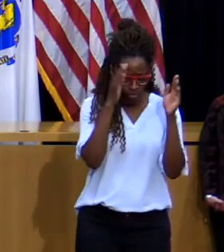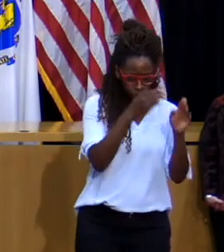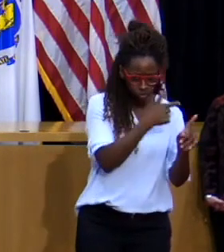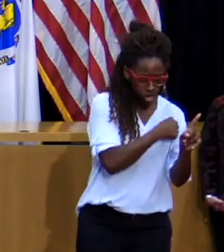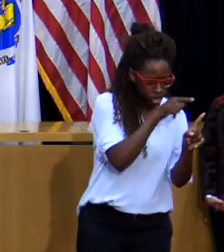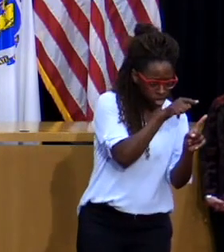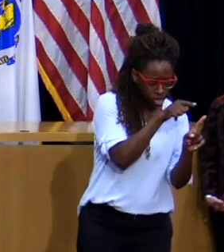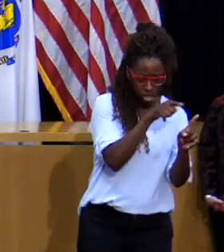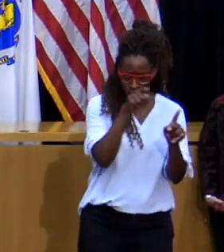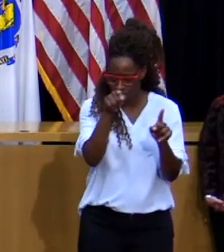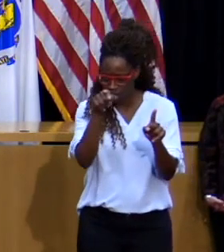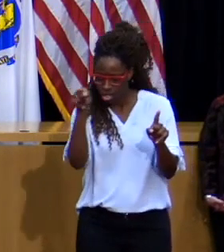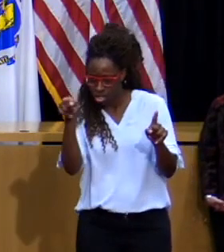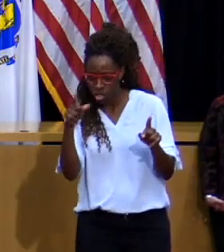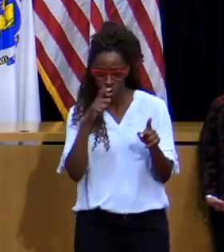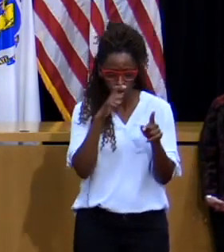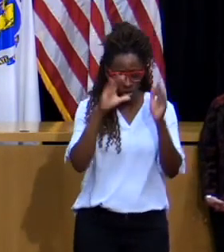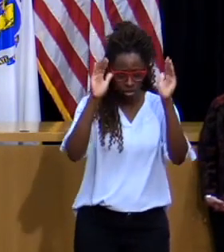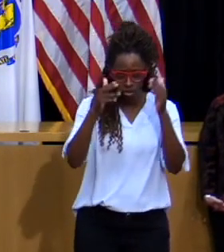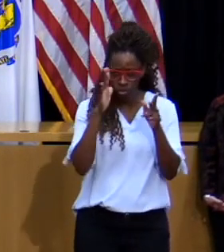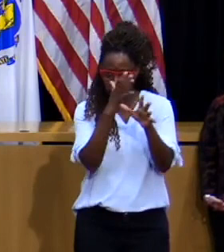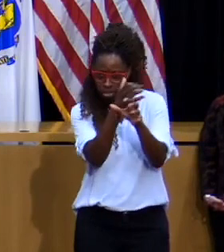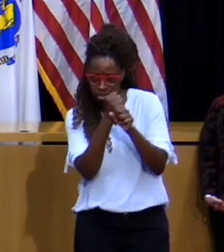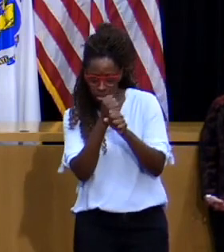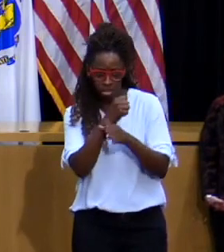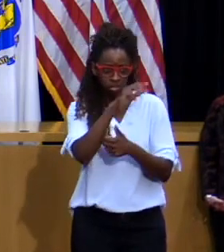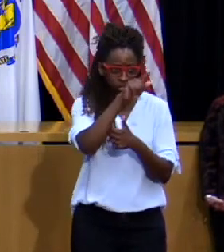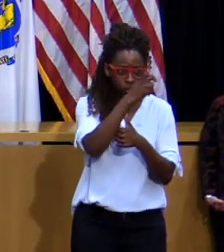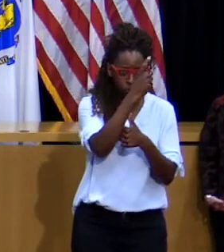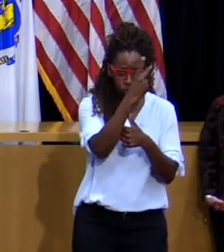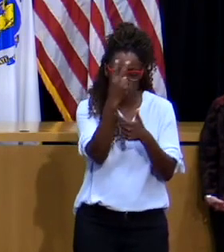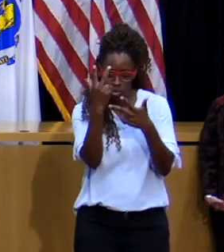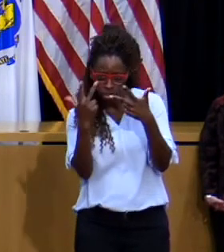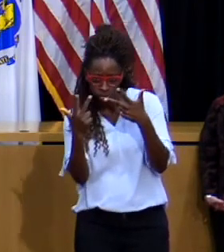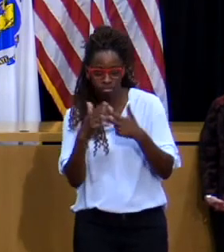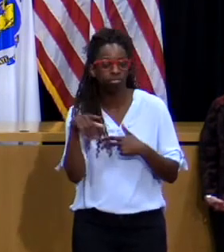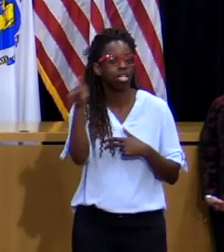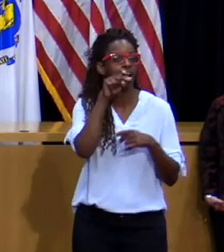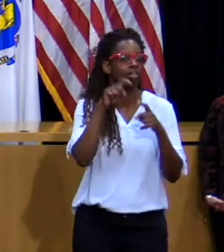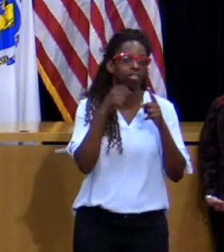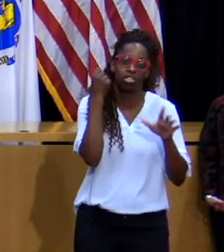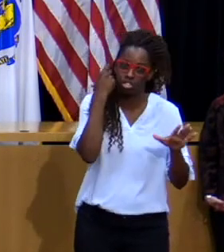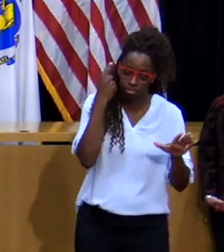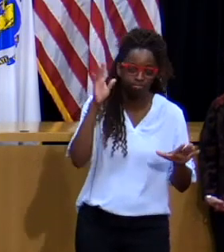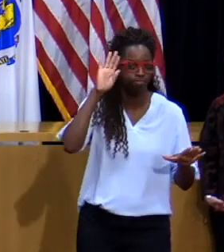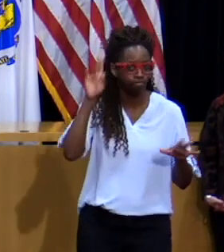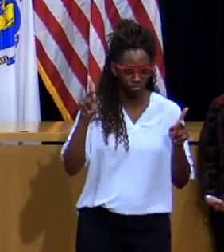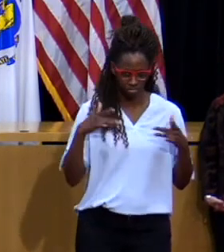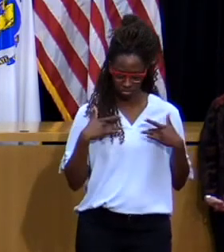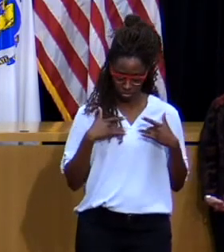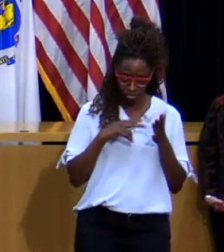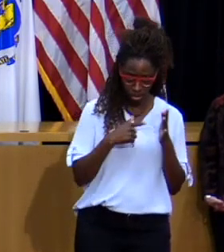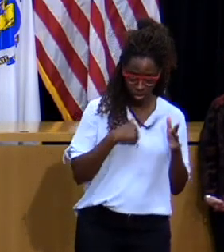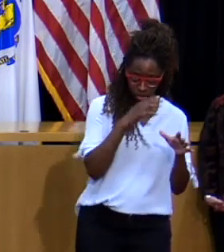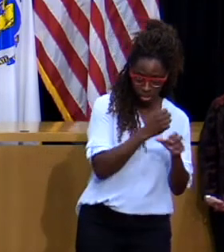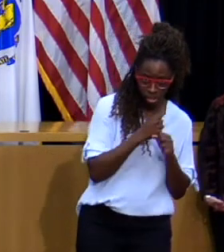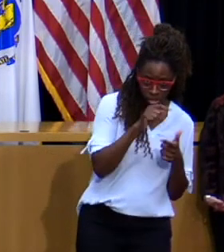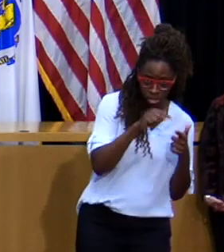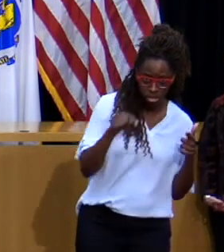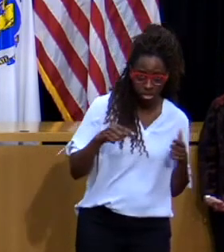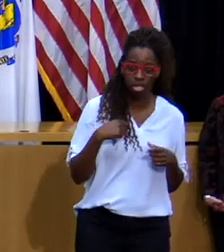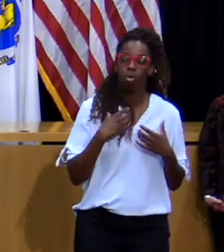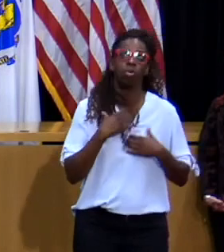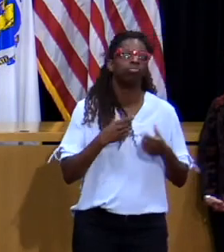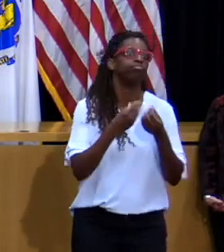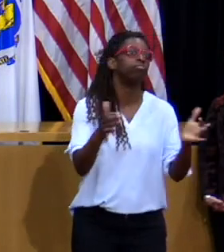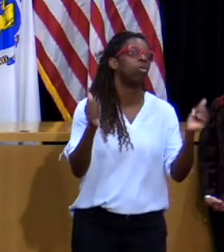specifically, if we had enough vaccine on day one, we would want to give it to every eligible member, every eligible resident of the Commonwealth. We can't do that. It's